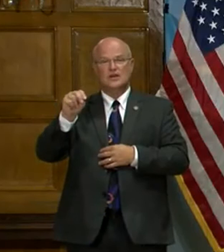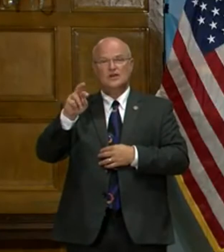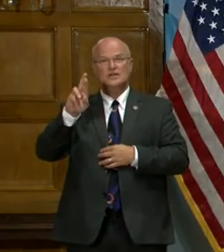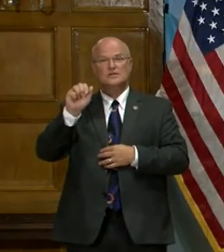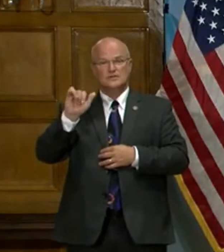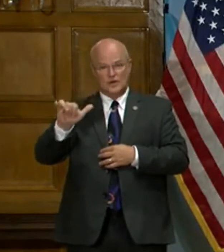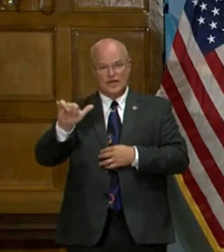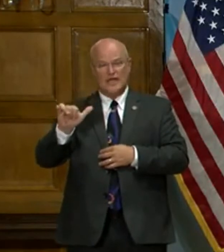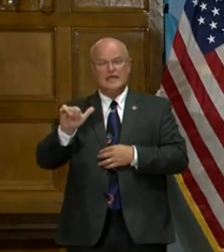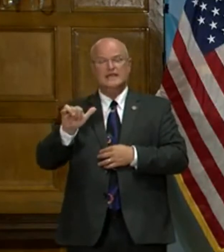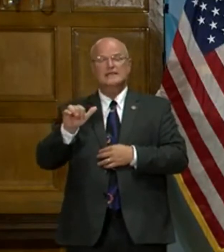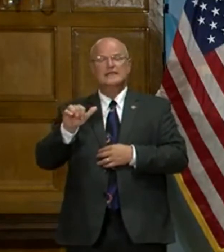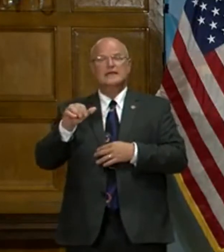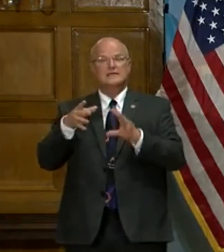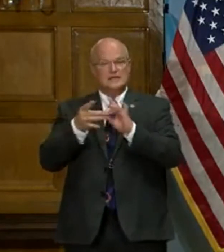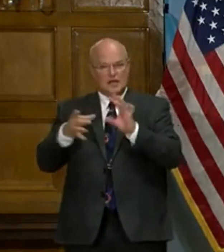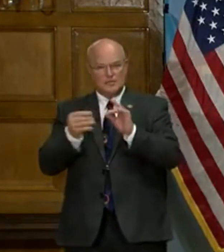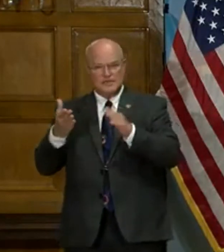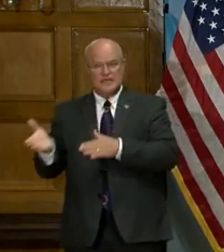make your comment, followed by